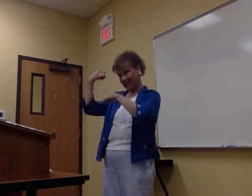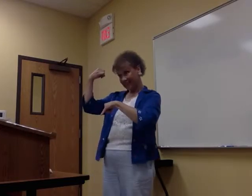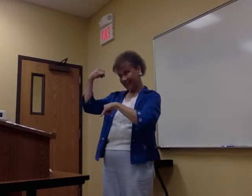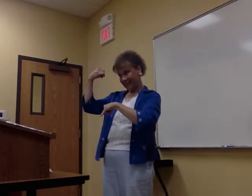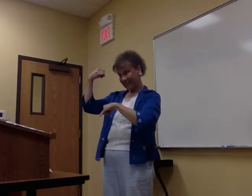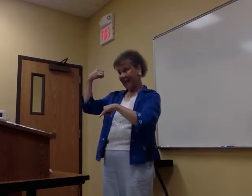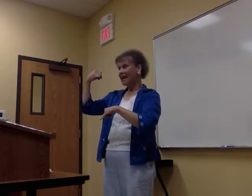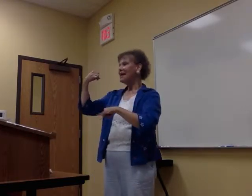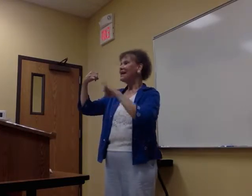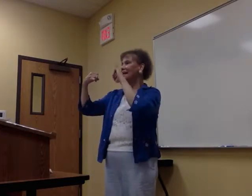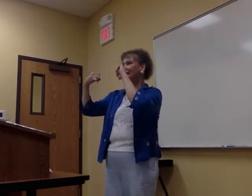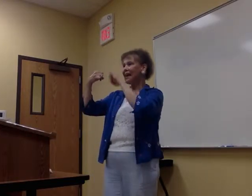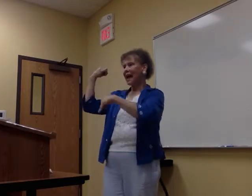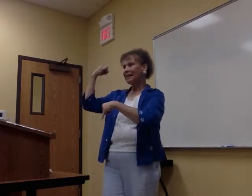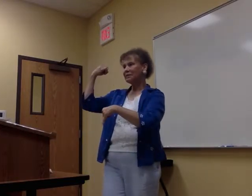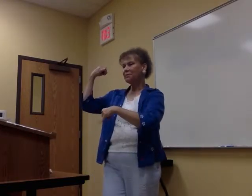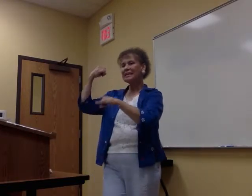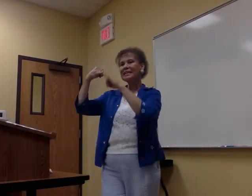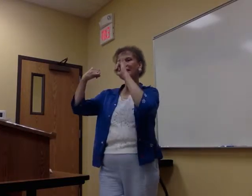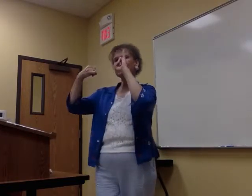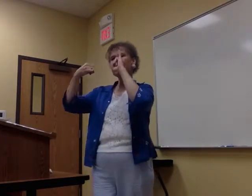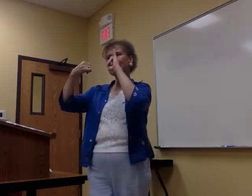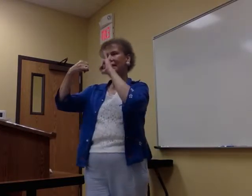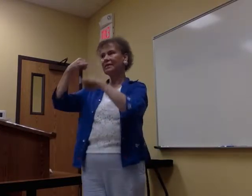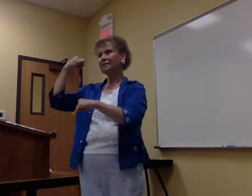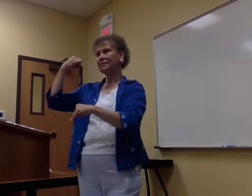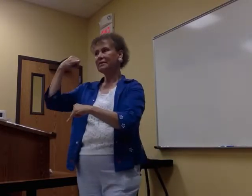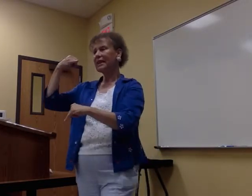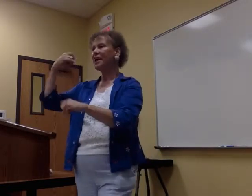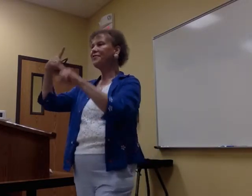Last. Pinky to pinky. Now, if it's index to index, what does that mean?